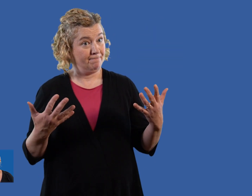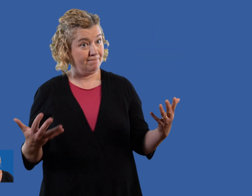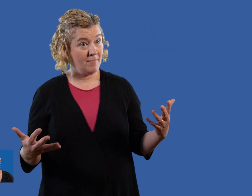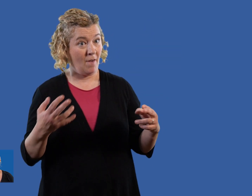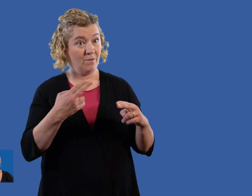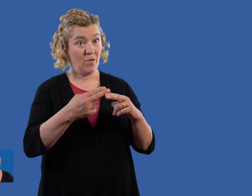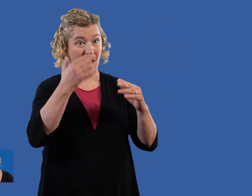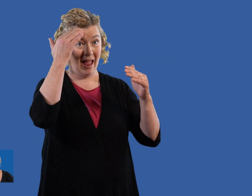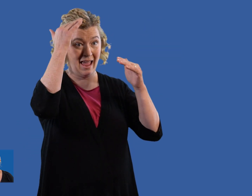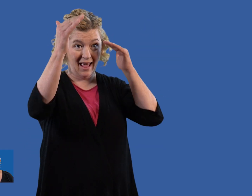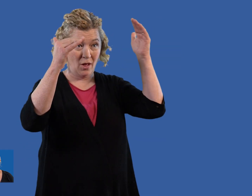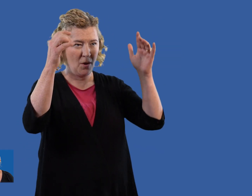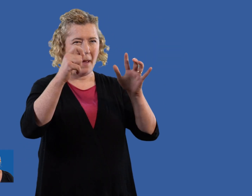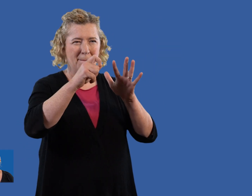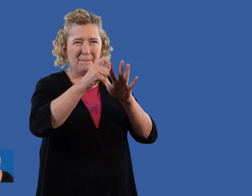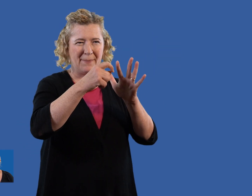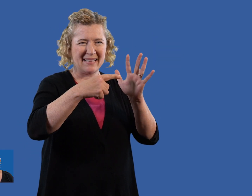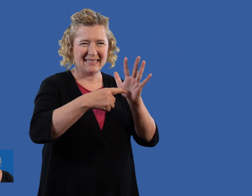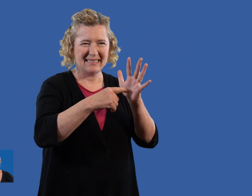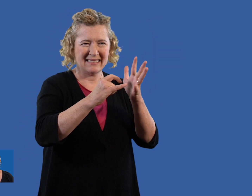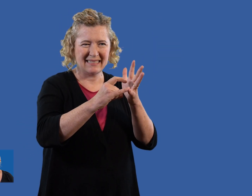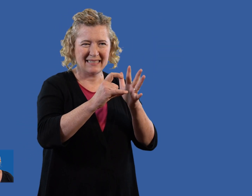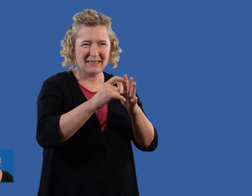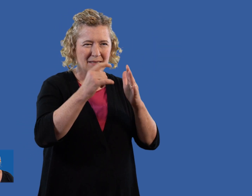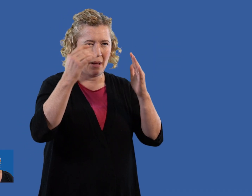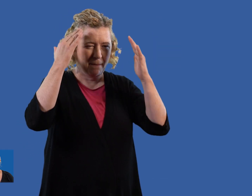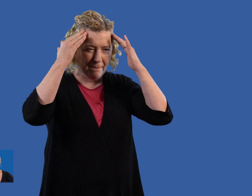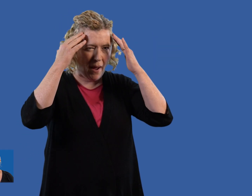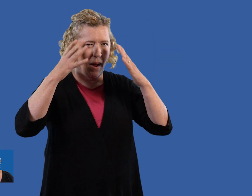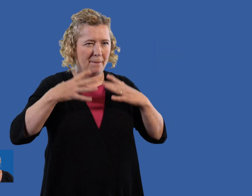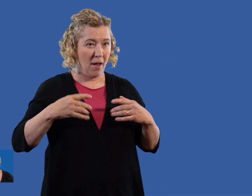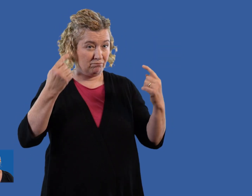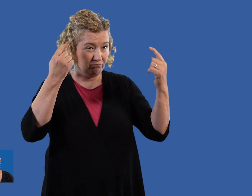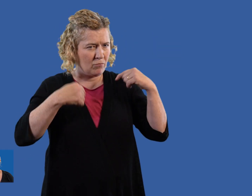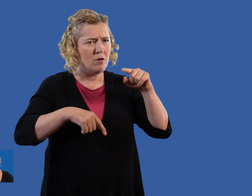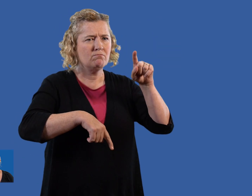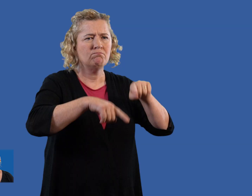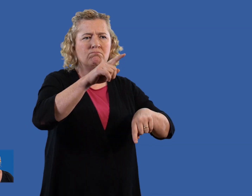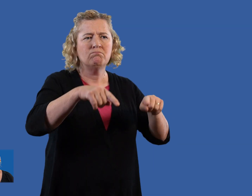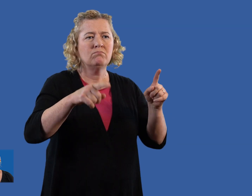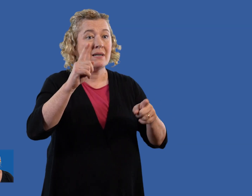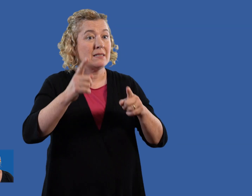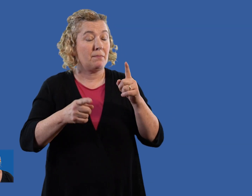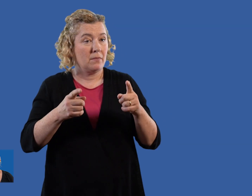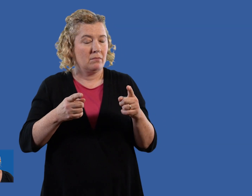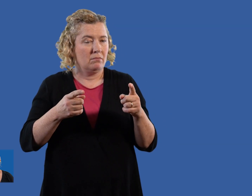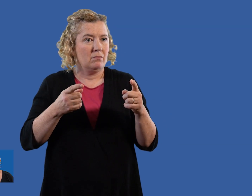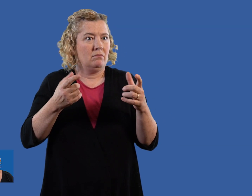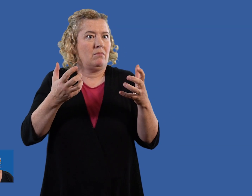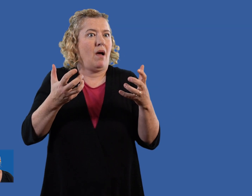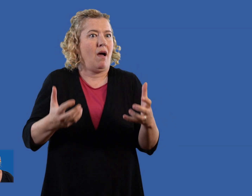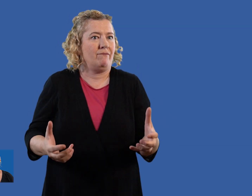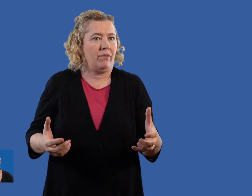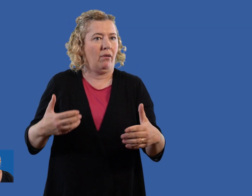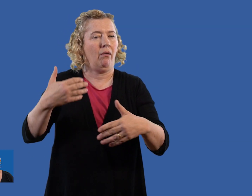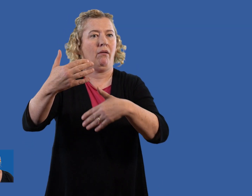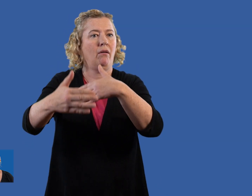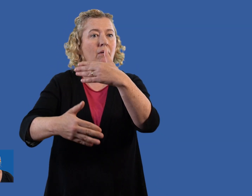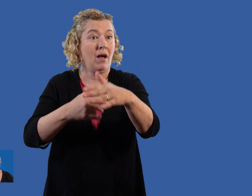Well, for adults, PTSD symptoms can vary in intensity over time, and these can increase when you're feeling run down or